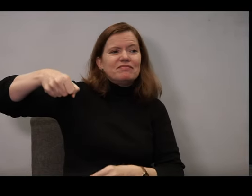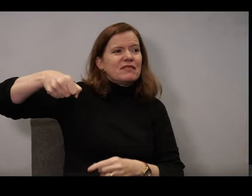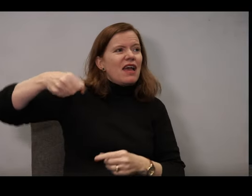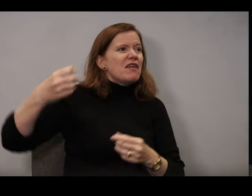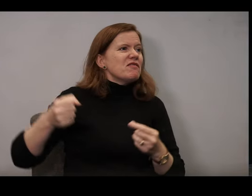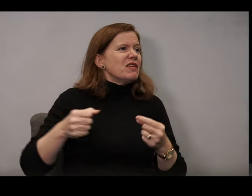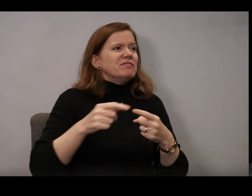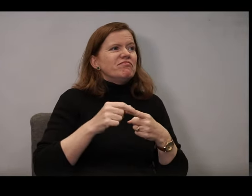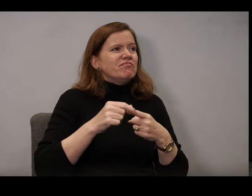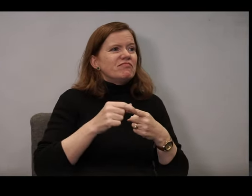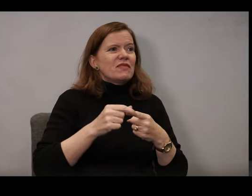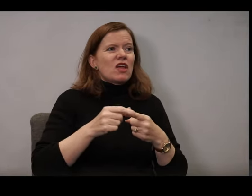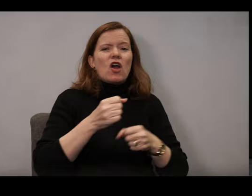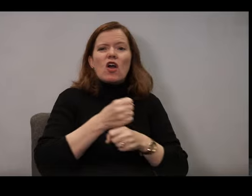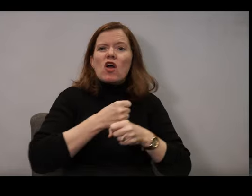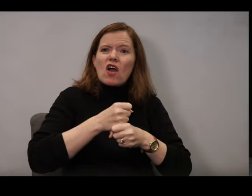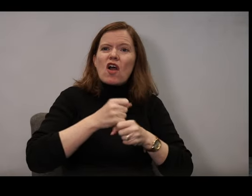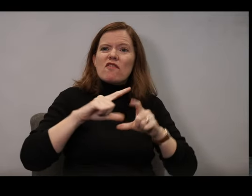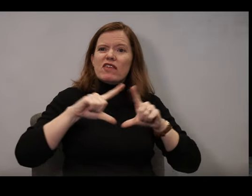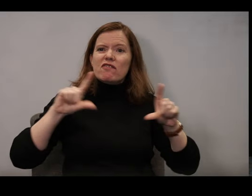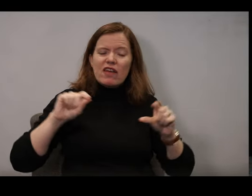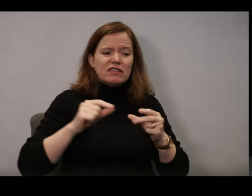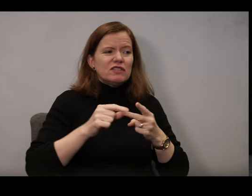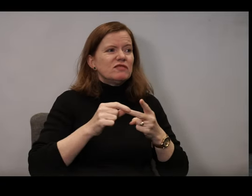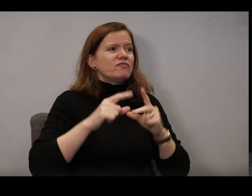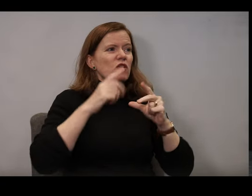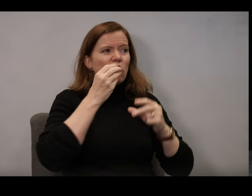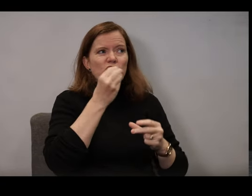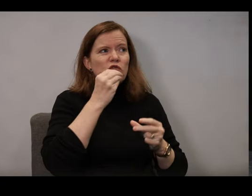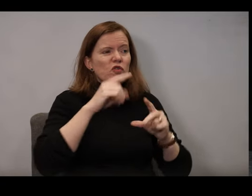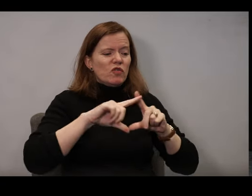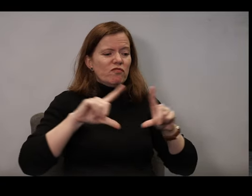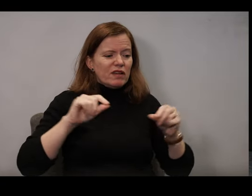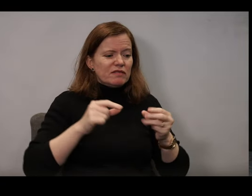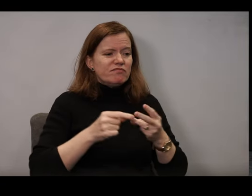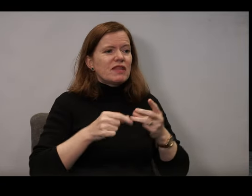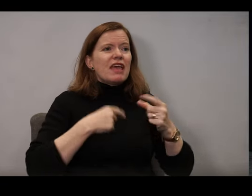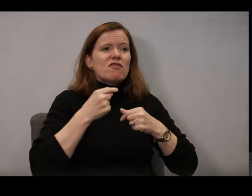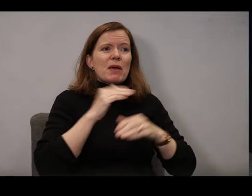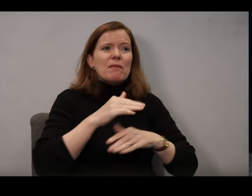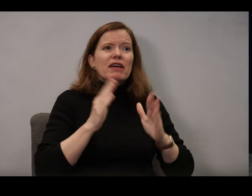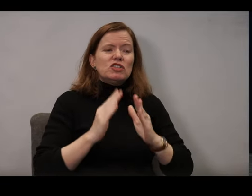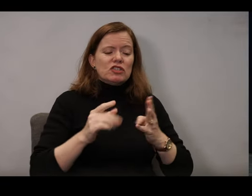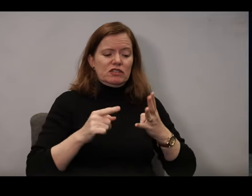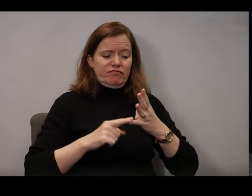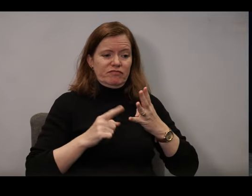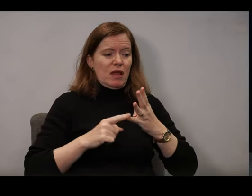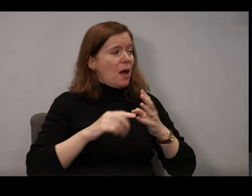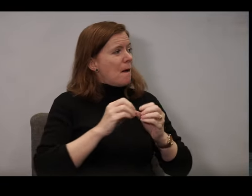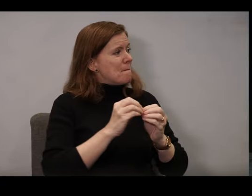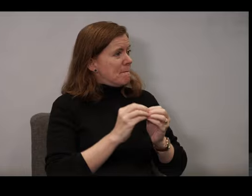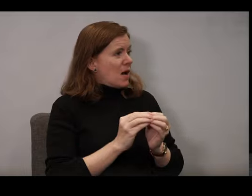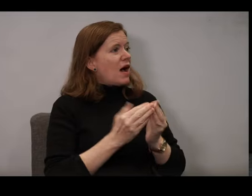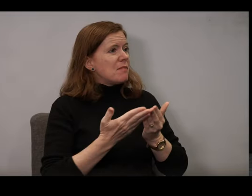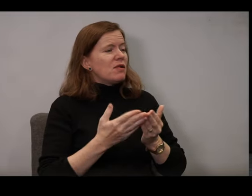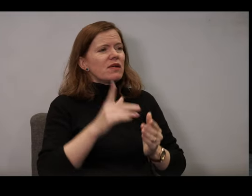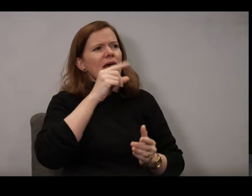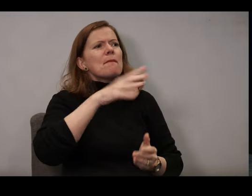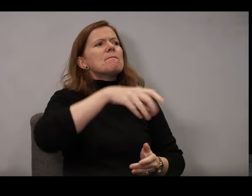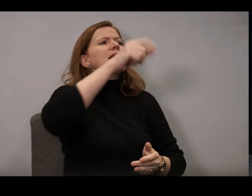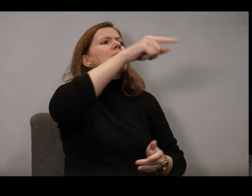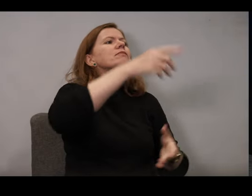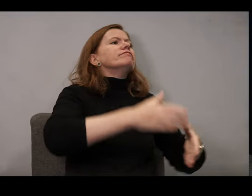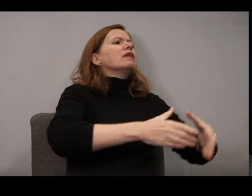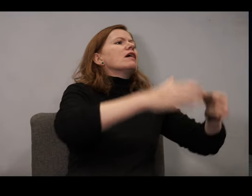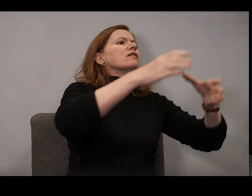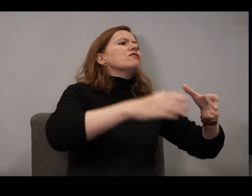bag, there's a coffee voucher, food voucher, some info on church, a Bible, and you can get one of those from the barrels just in the